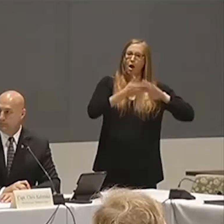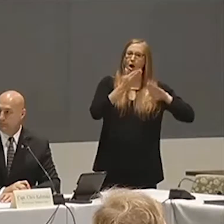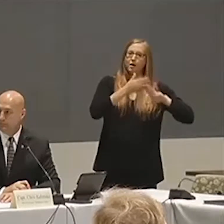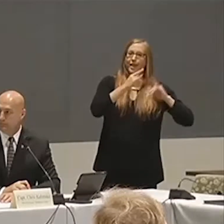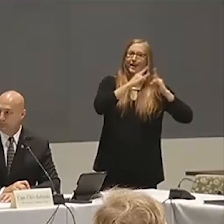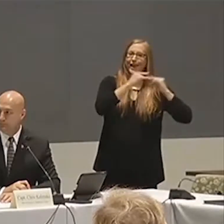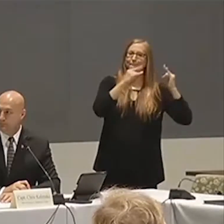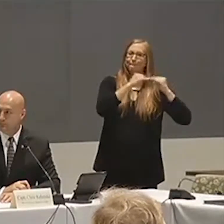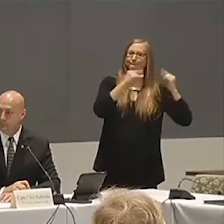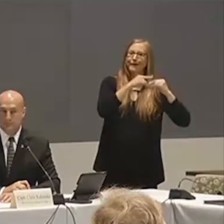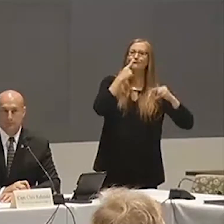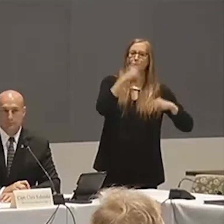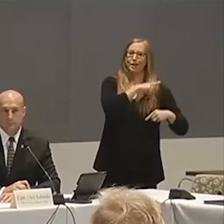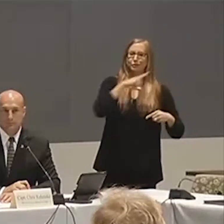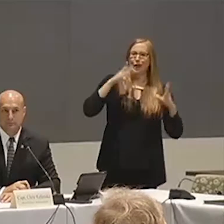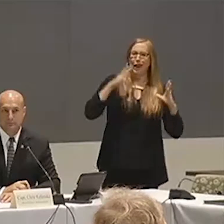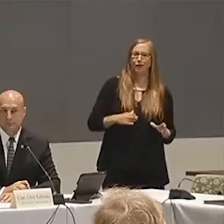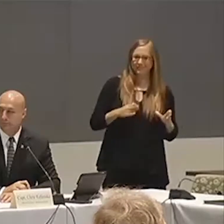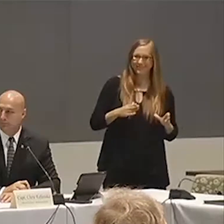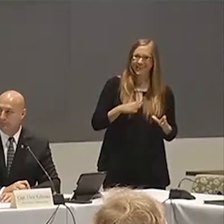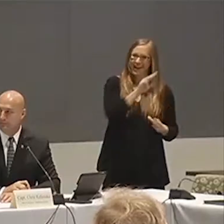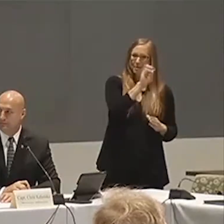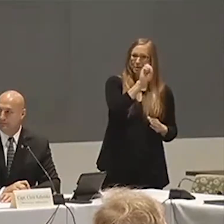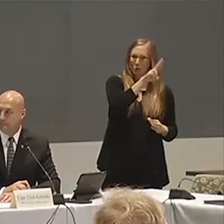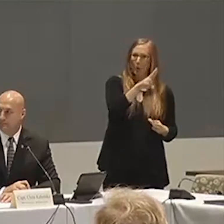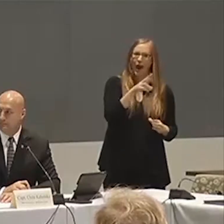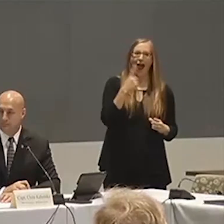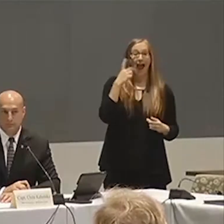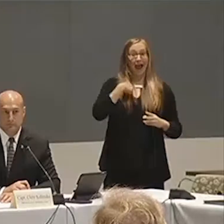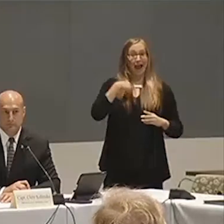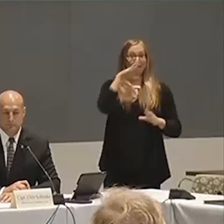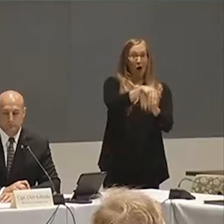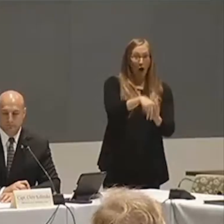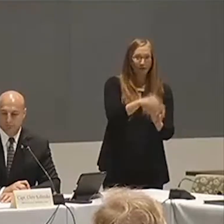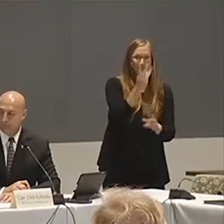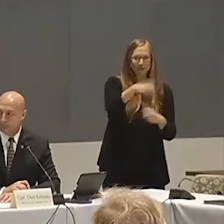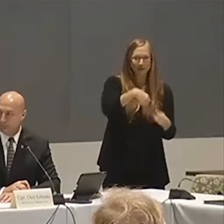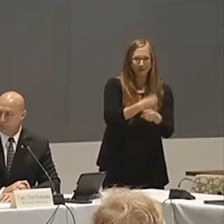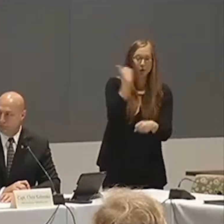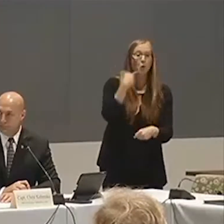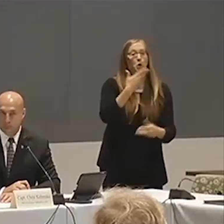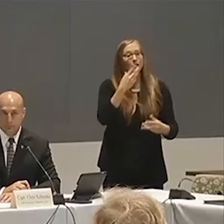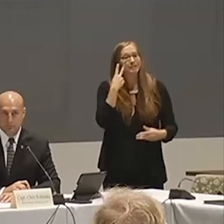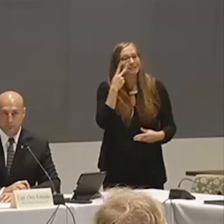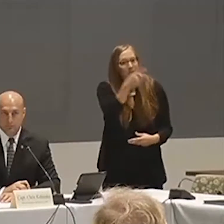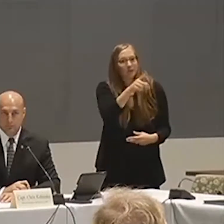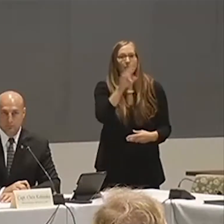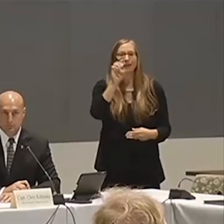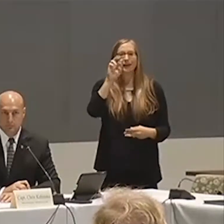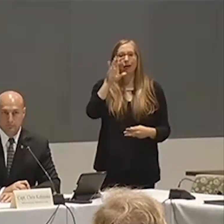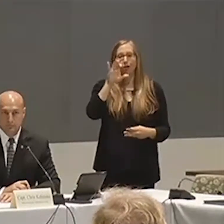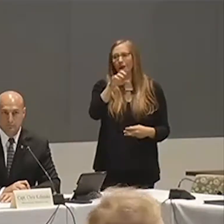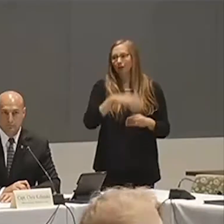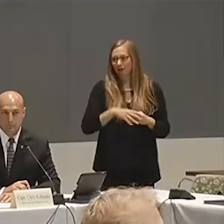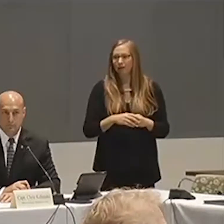in Camp Nehruk years ago. So it's good to see you, and certainly Eric, and so the floor is